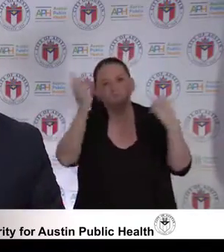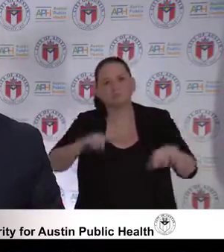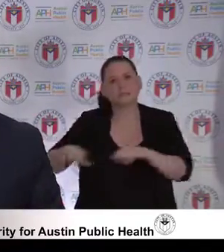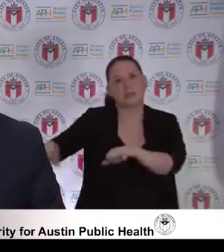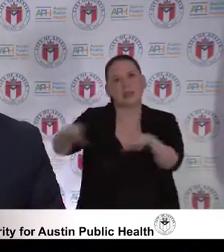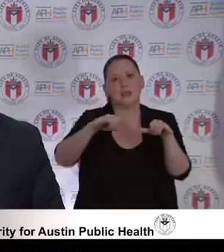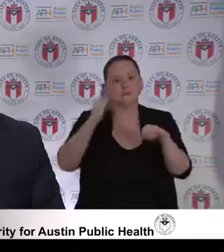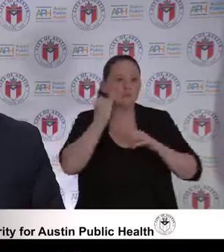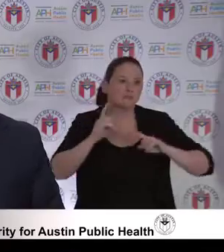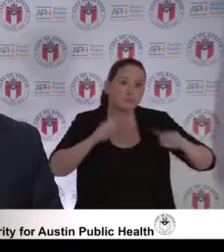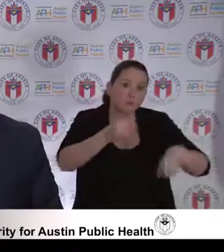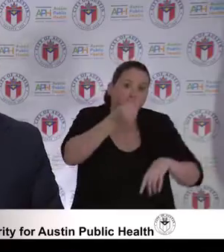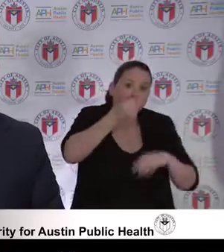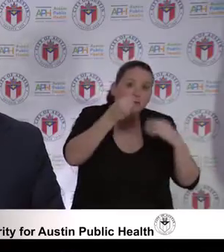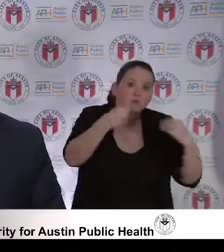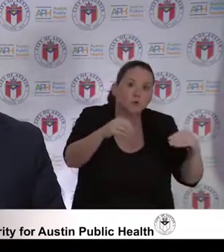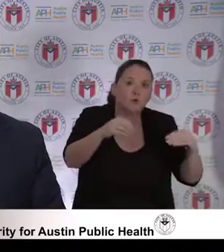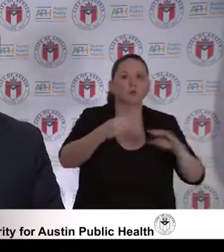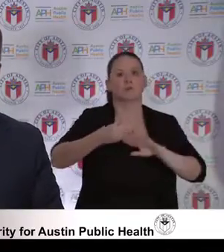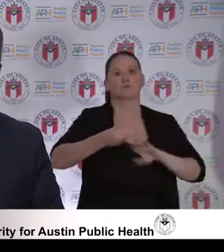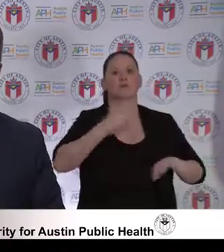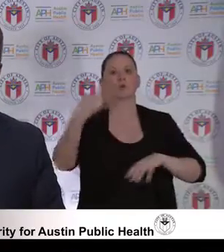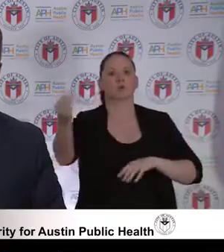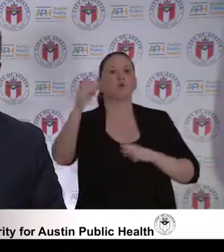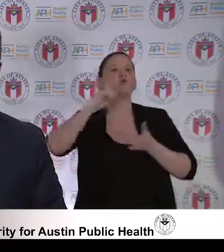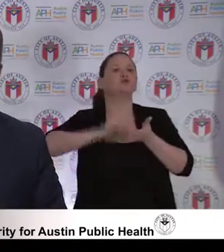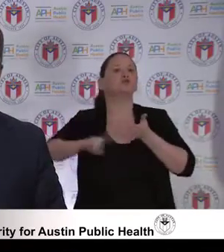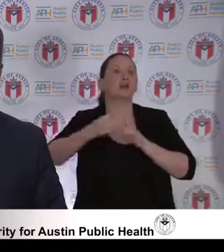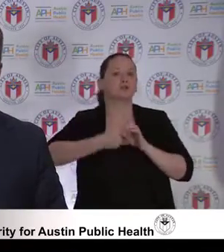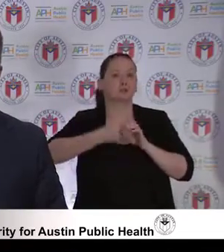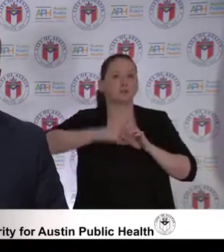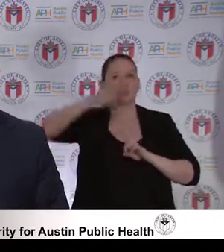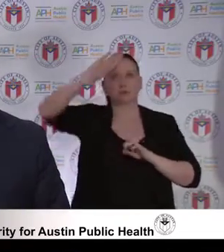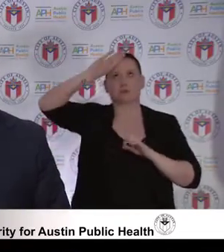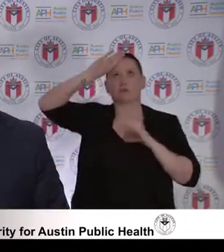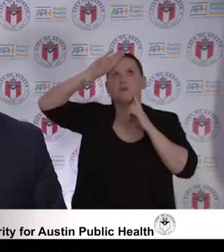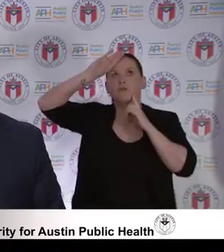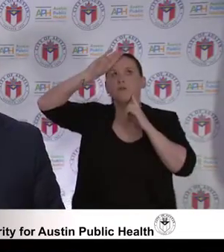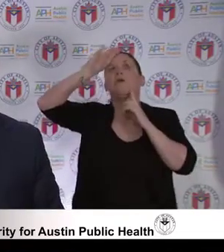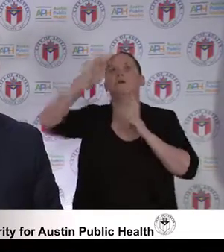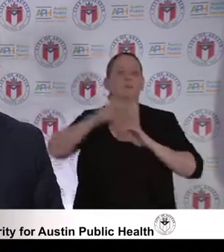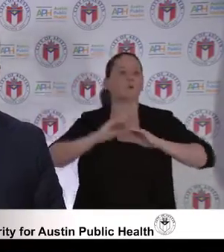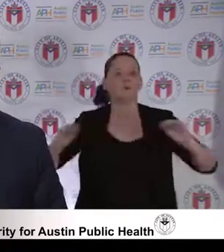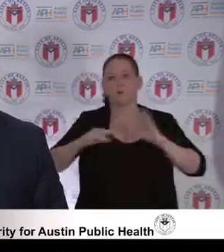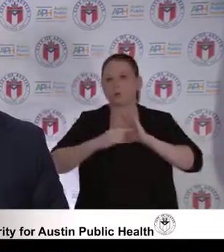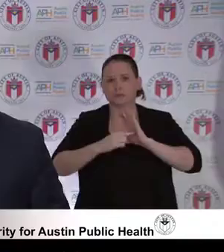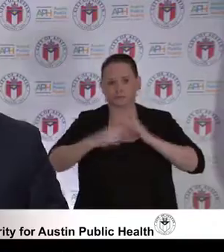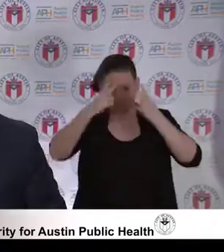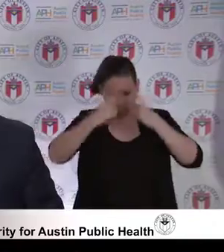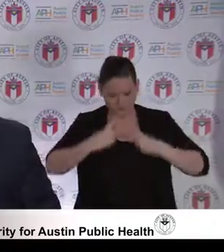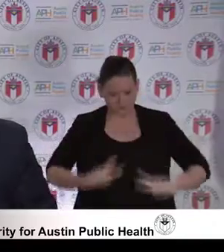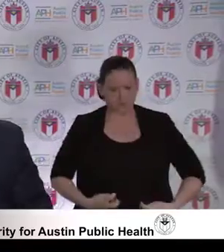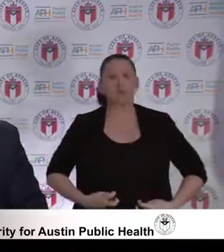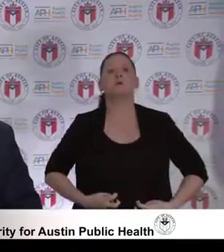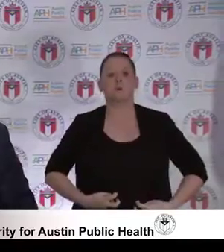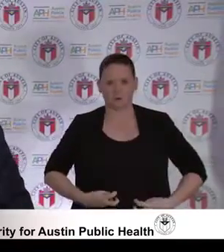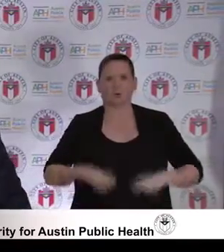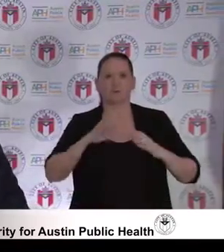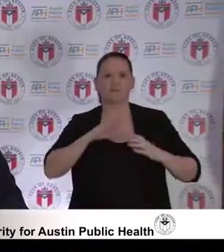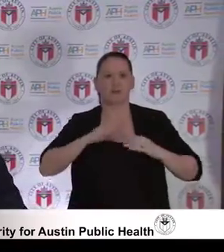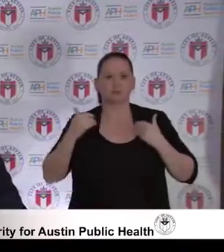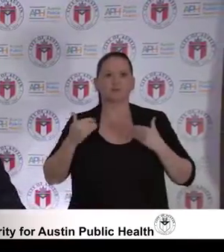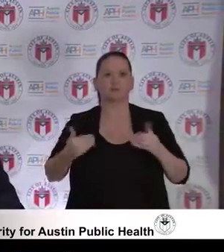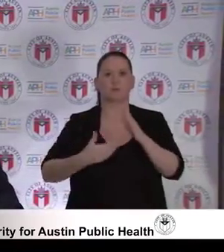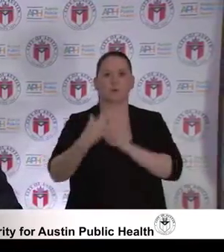store, to the pharmacy, check yourself, check your temperature, make sure that you don't have symptoms before you make the decision to go out.